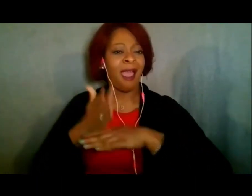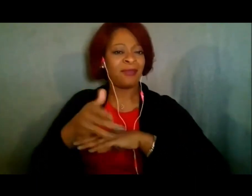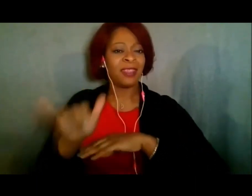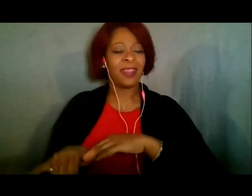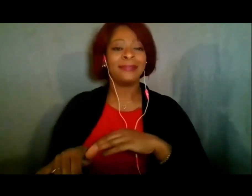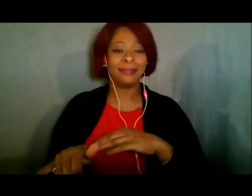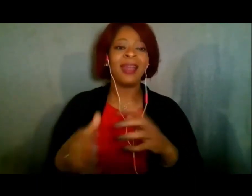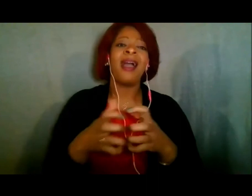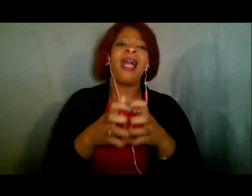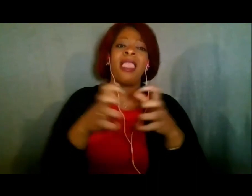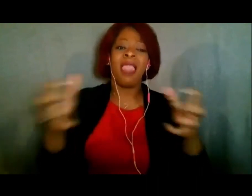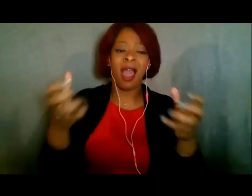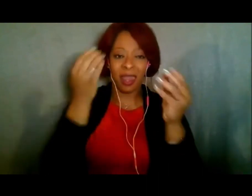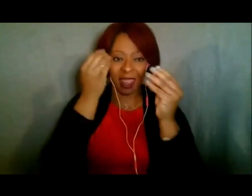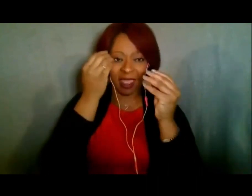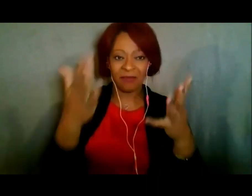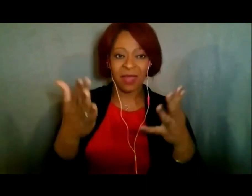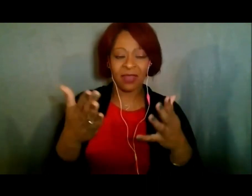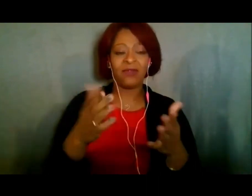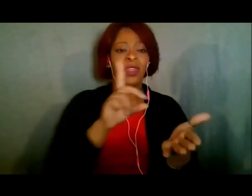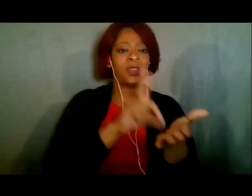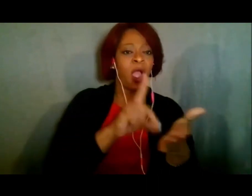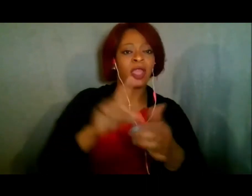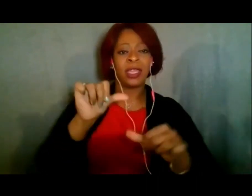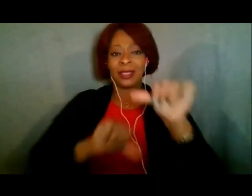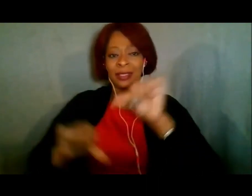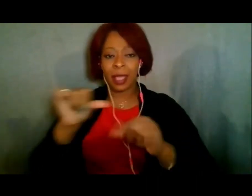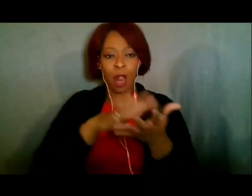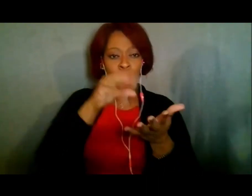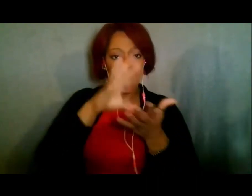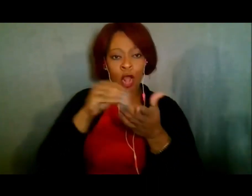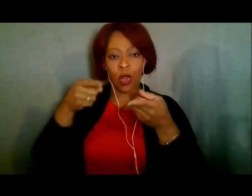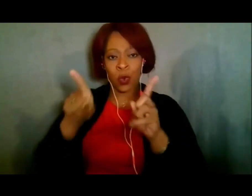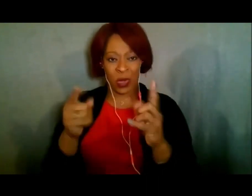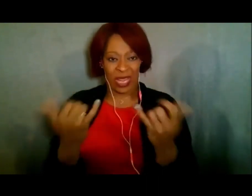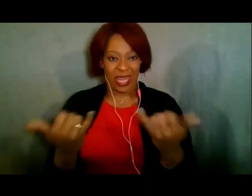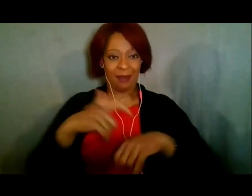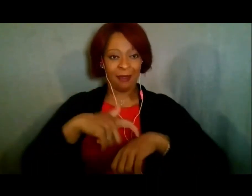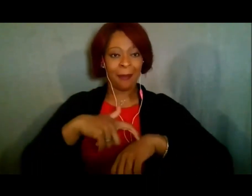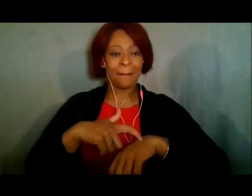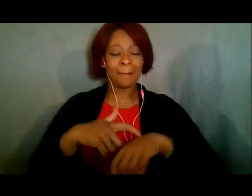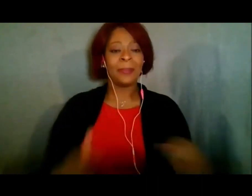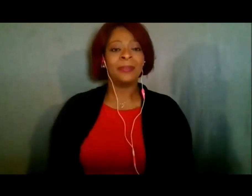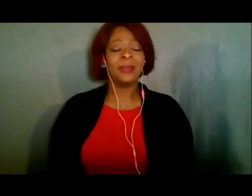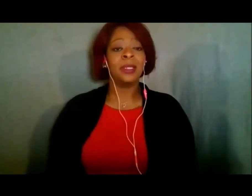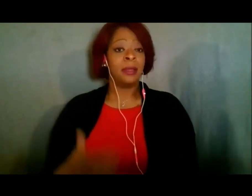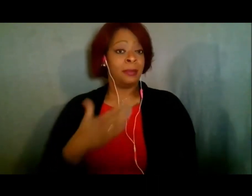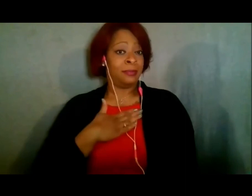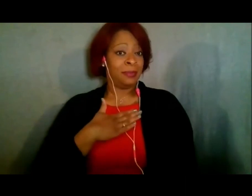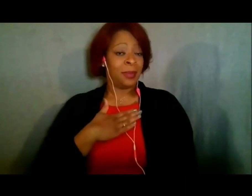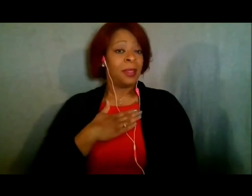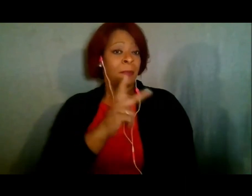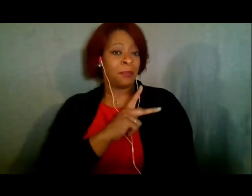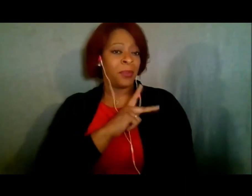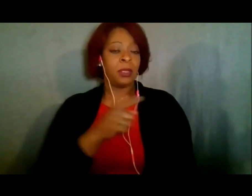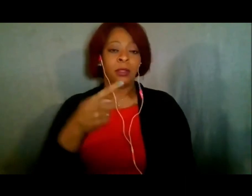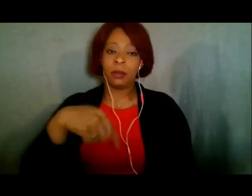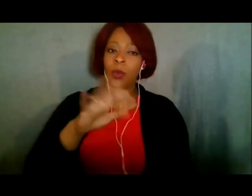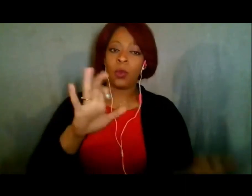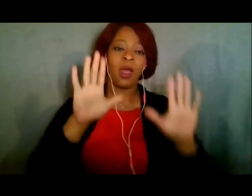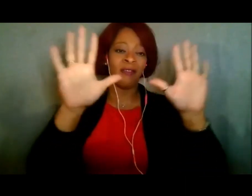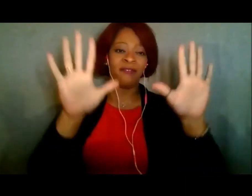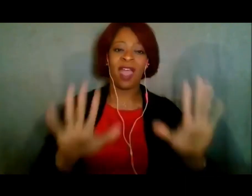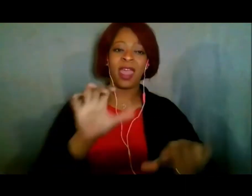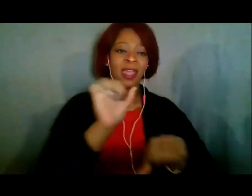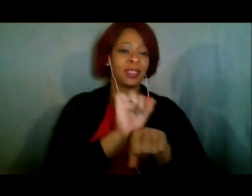lot of information for doctors and scientists to learn during this time. Personally, I think they have done a fantastic job of